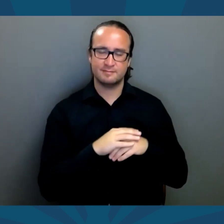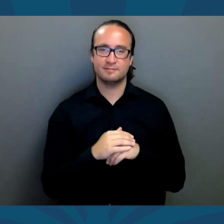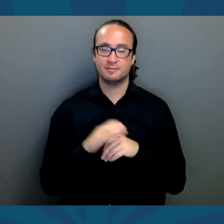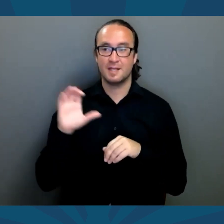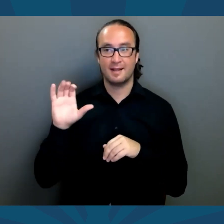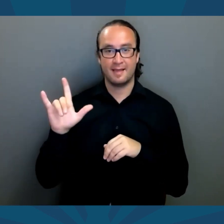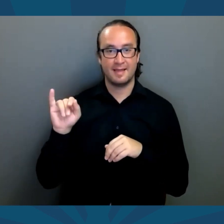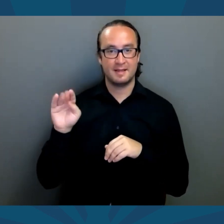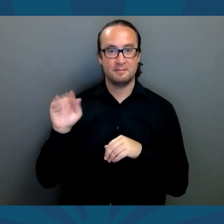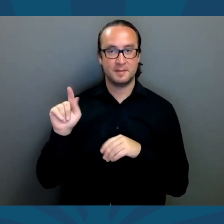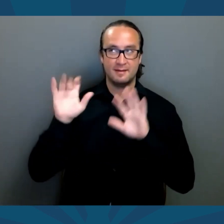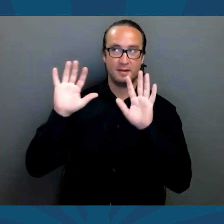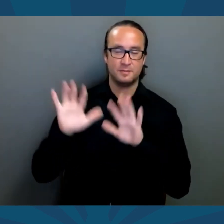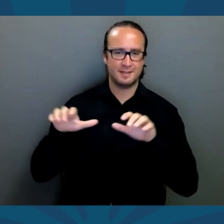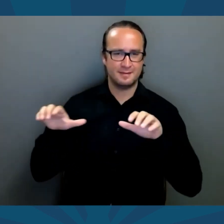climate action,